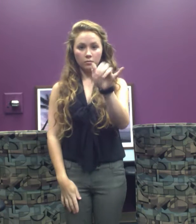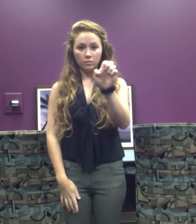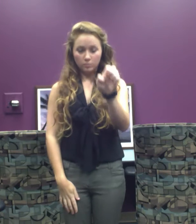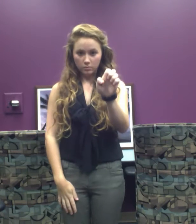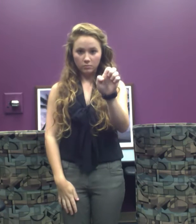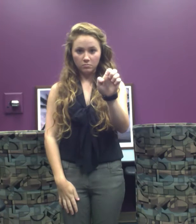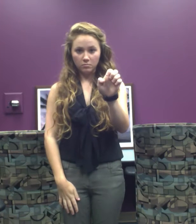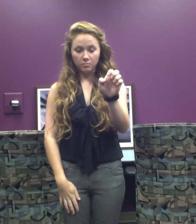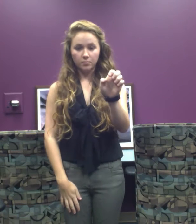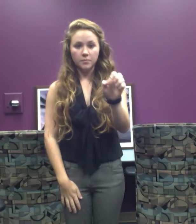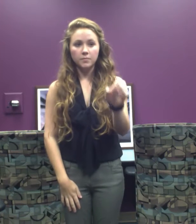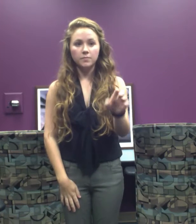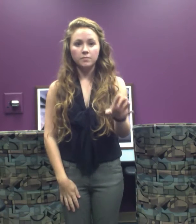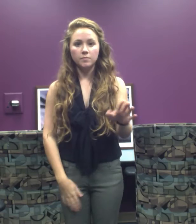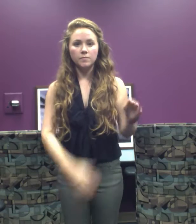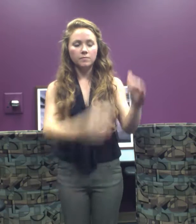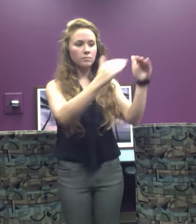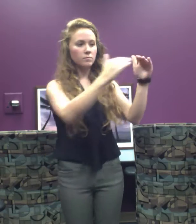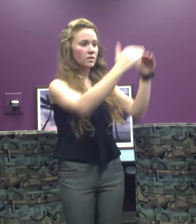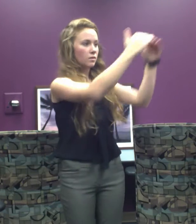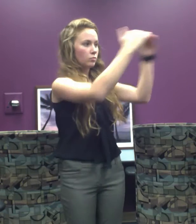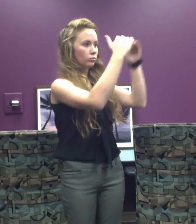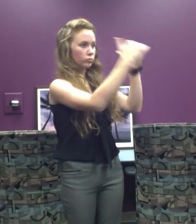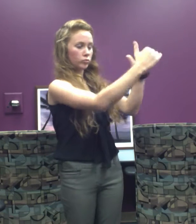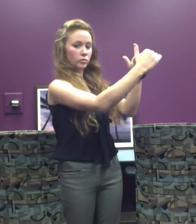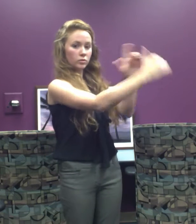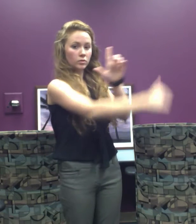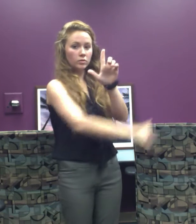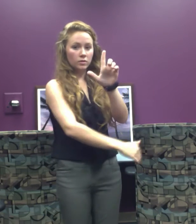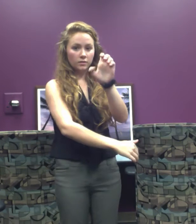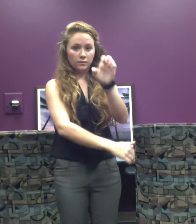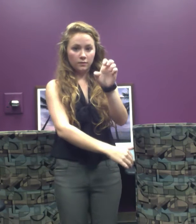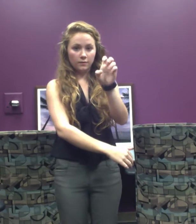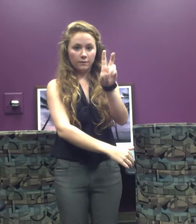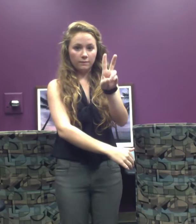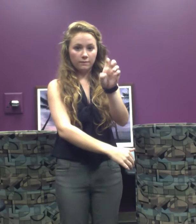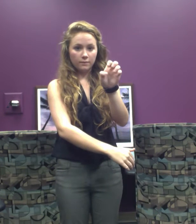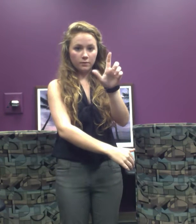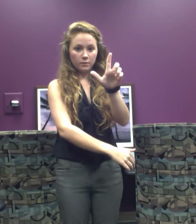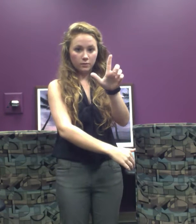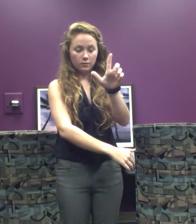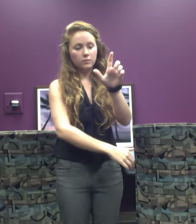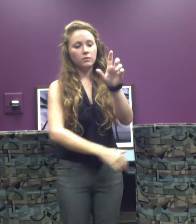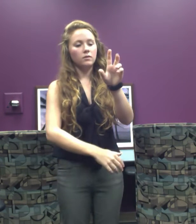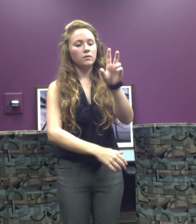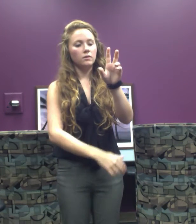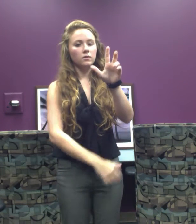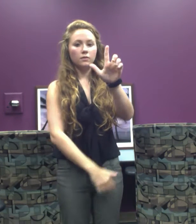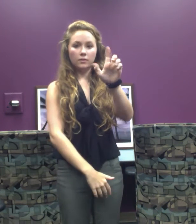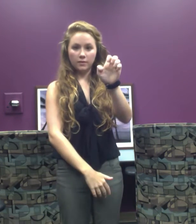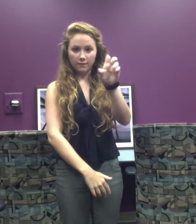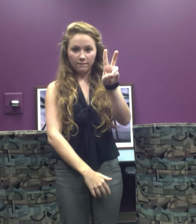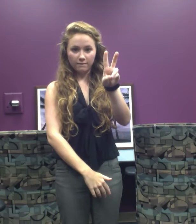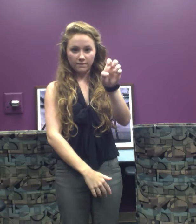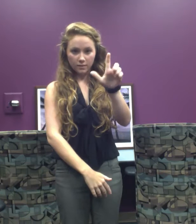Let's put level below it too. L-E-V-E-L, eye level. Now remember, this is the one that we're not going